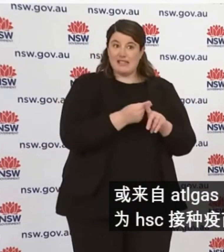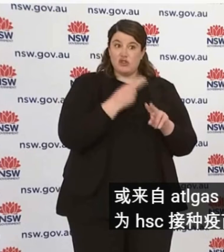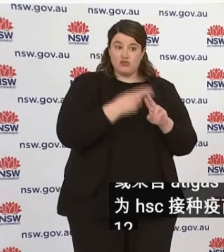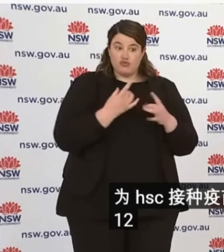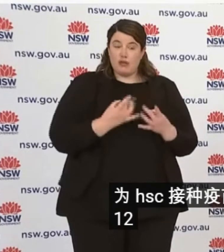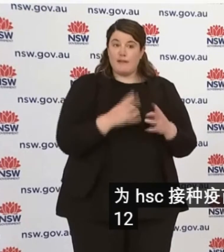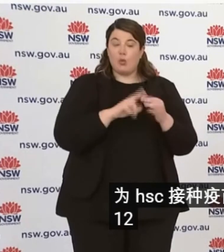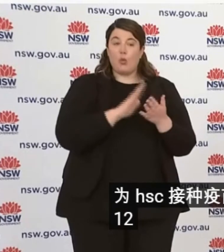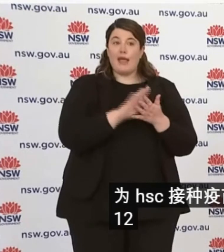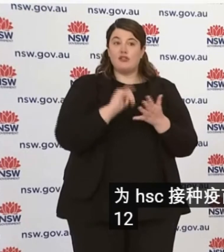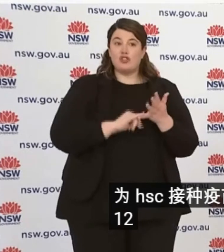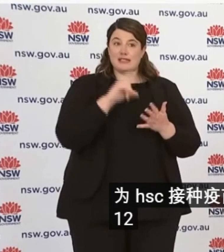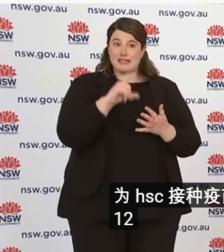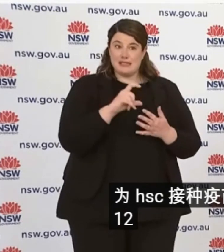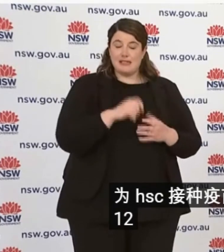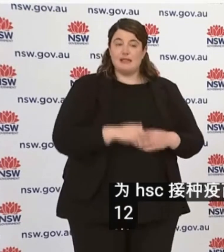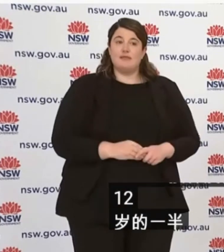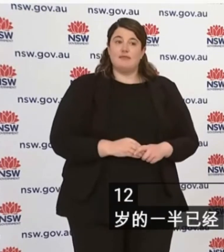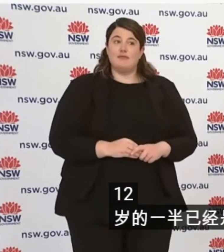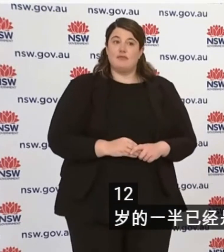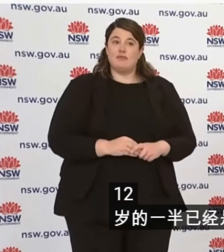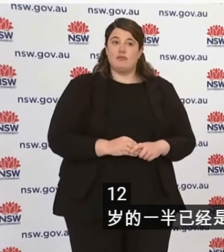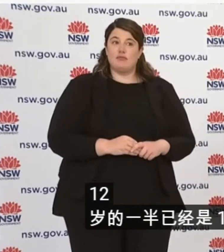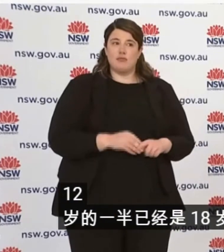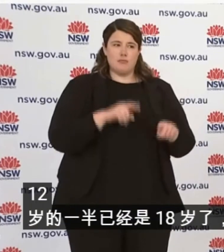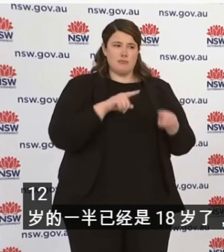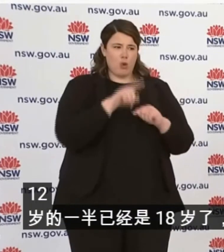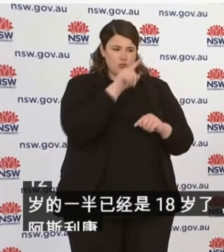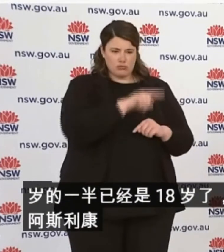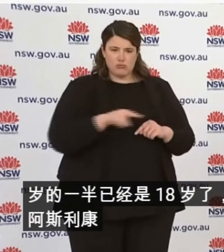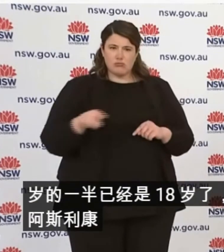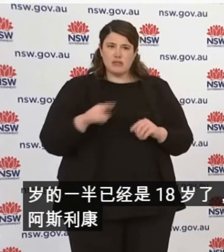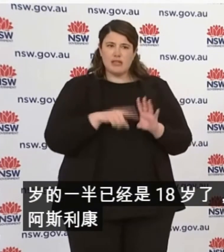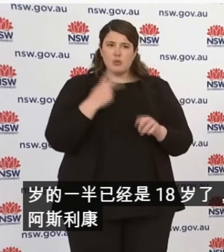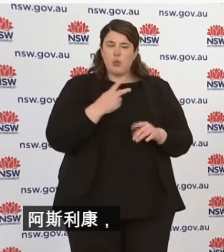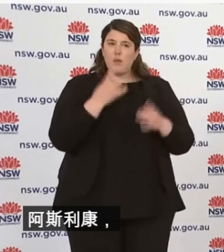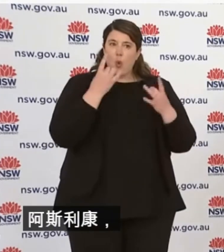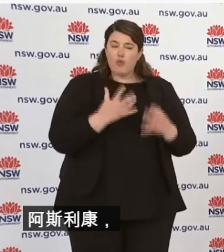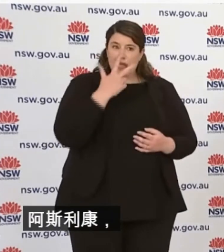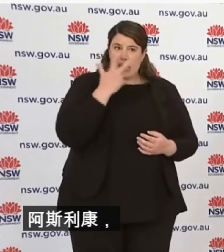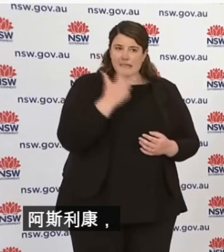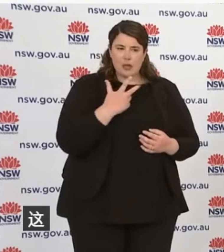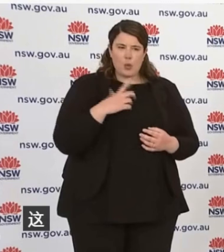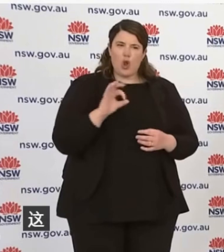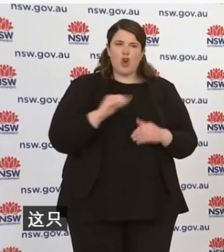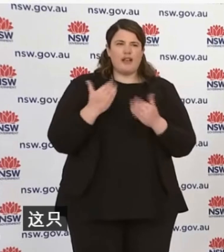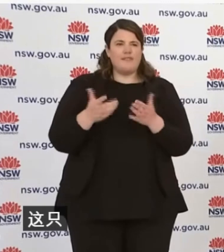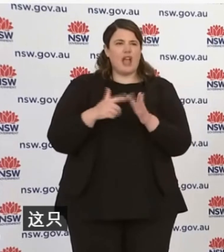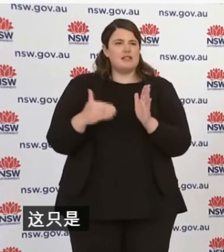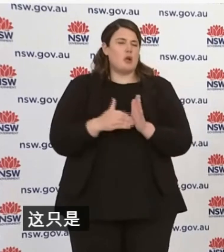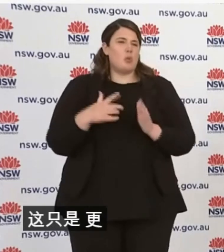HSC. Given as many as half of Year 12s are already 18, why were they not offered AstraZeneca like the rest of the population? It's